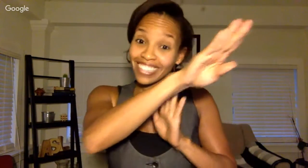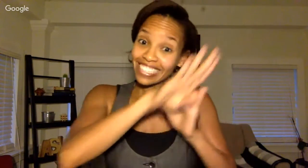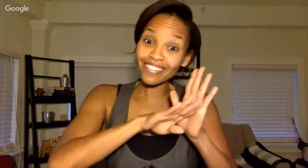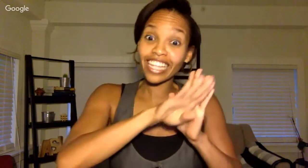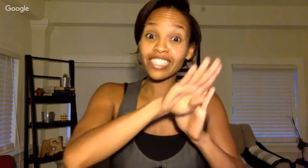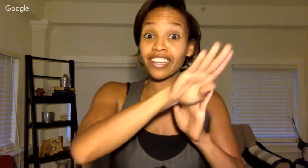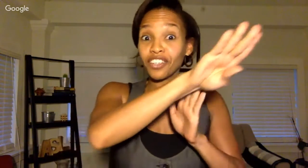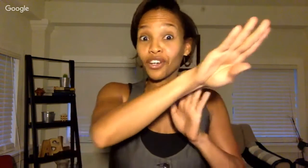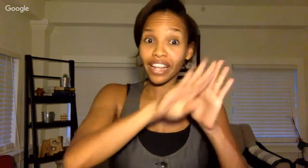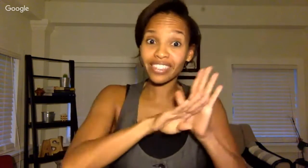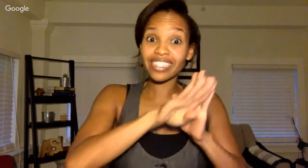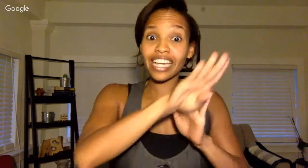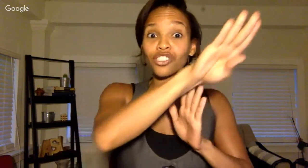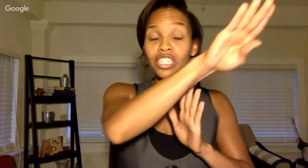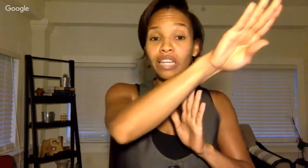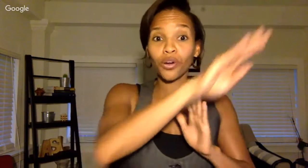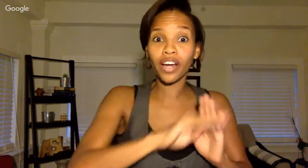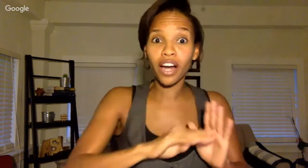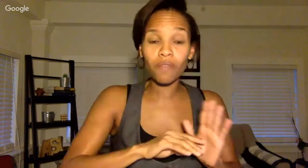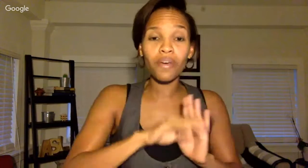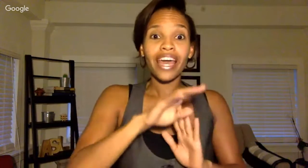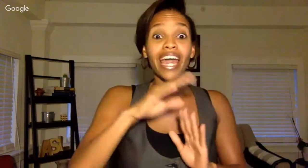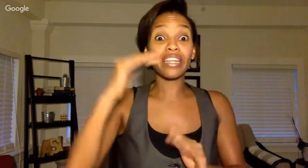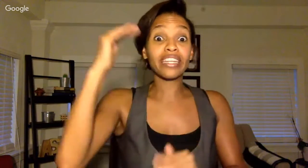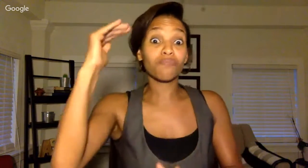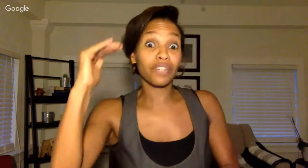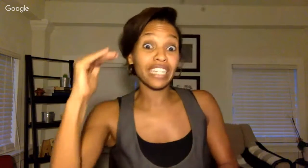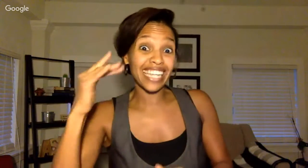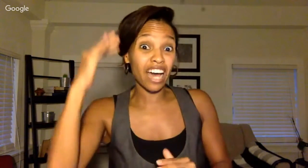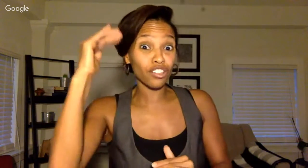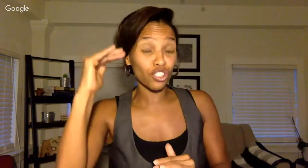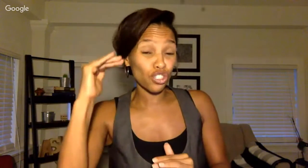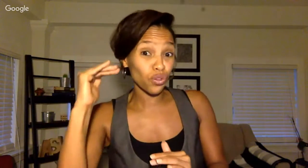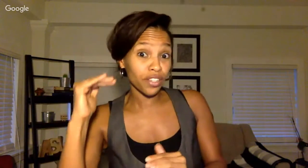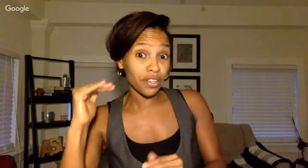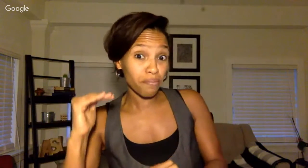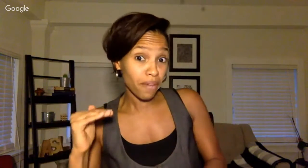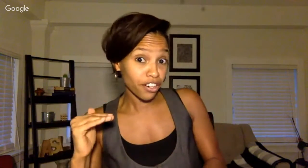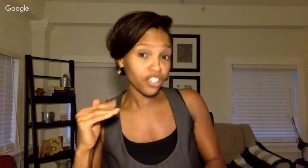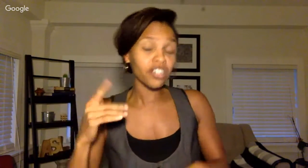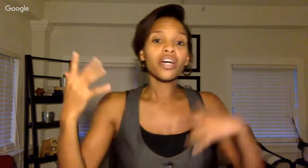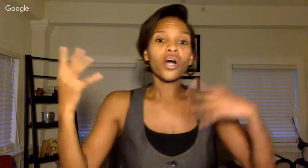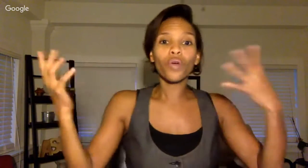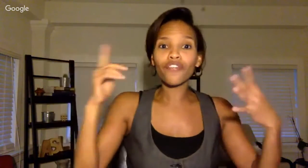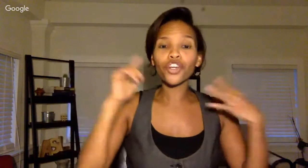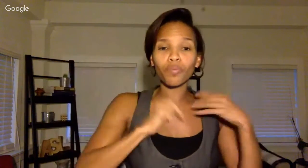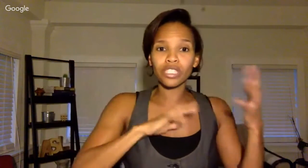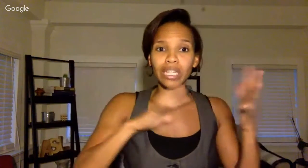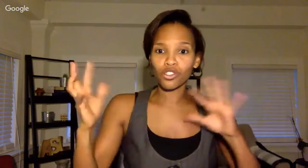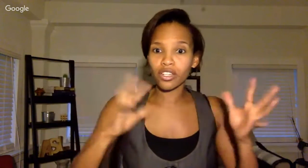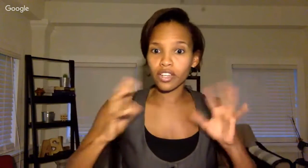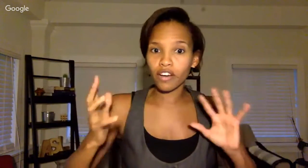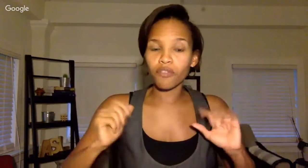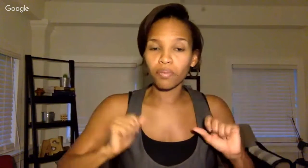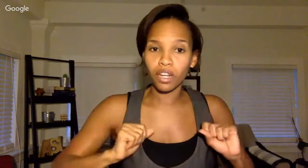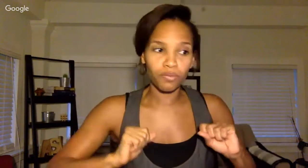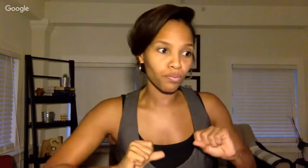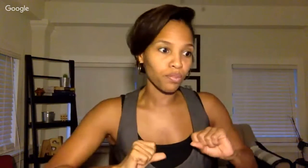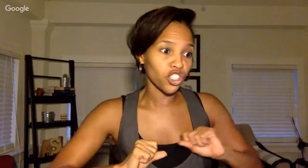Because that's, that's the dangers. It keeps going up and we need to bring it down, control it better, whatever your perception is of blood sugar.